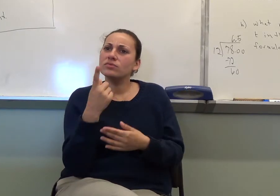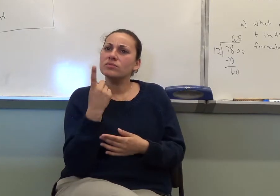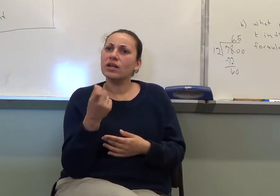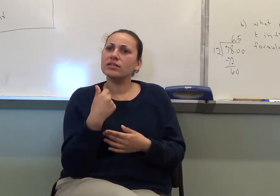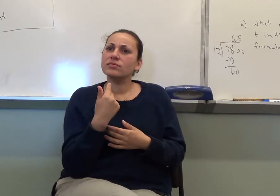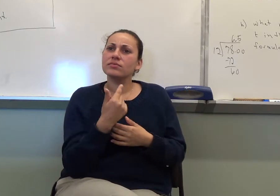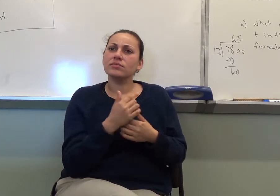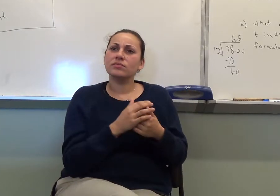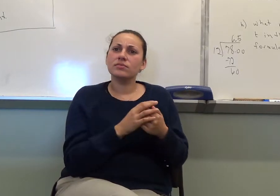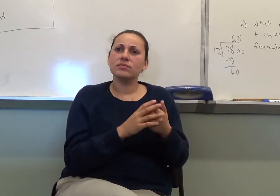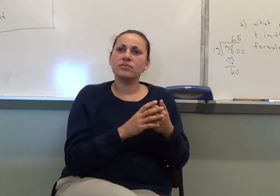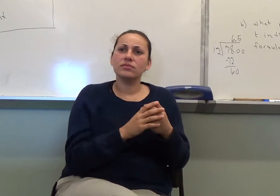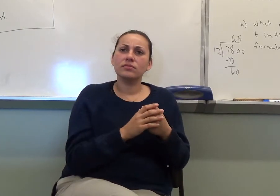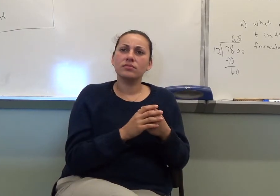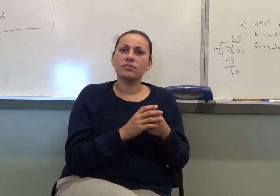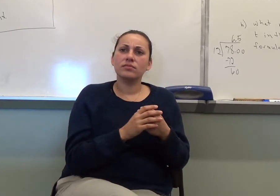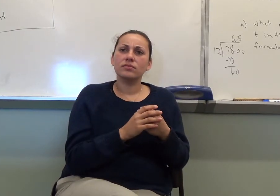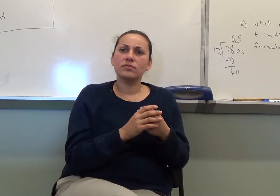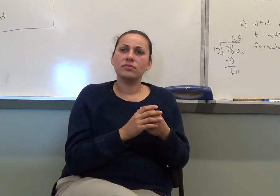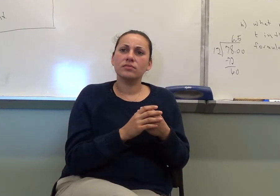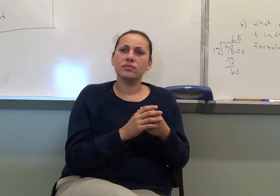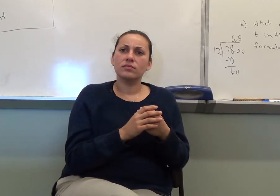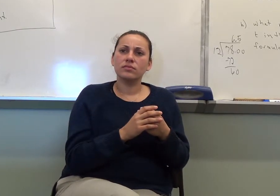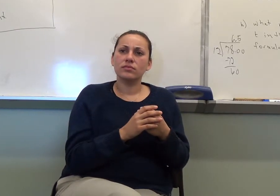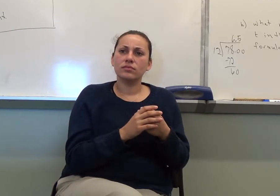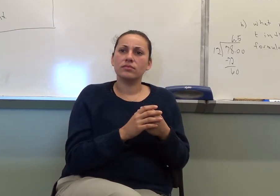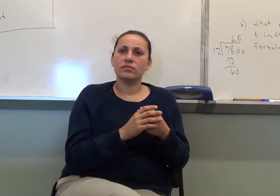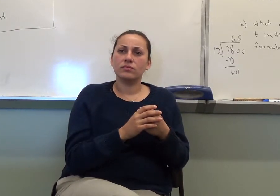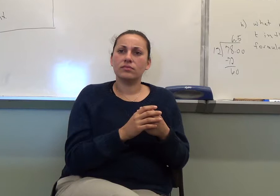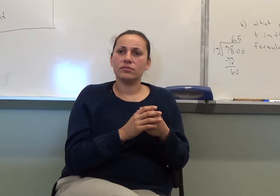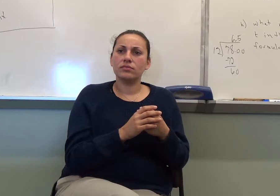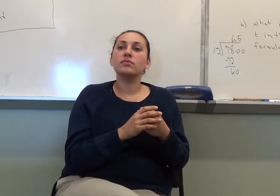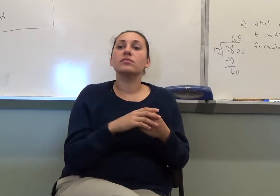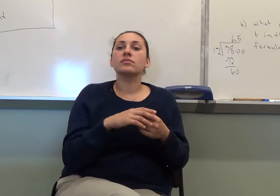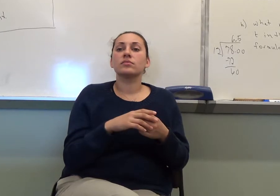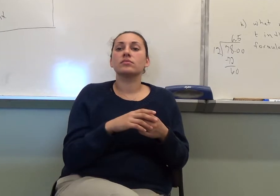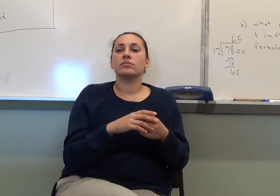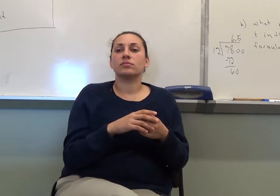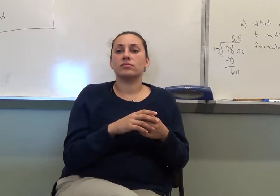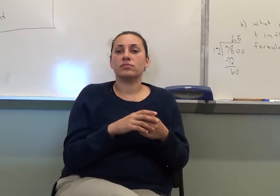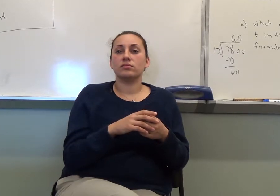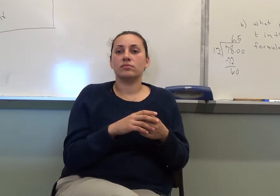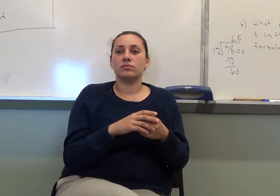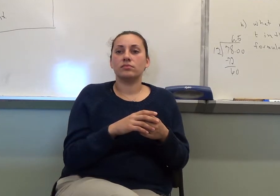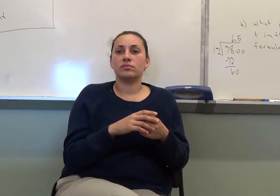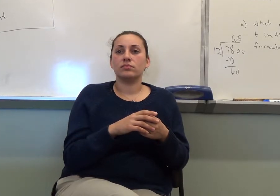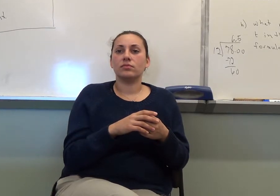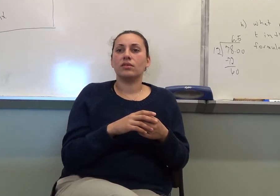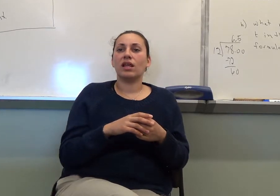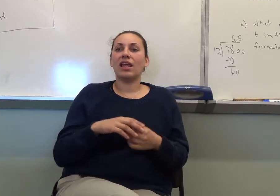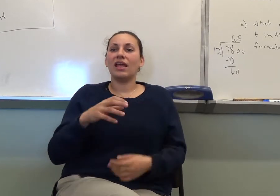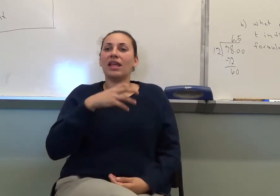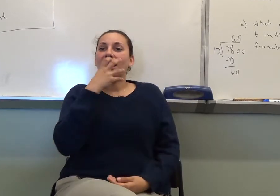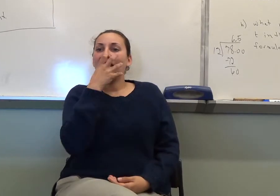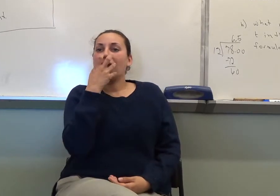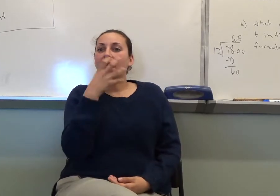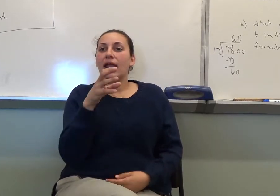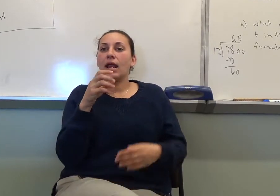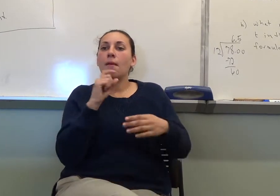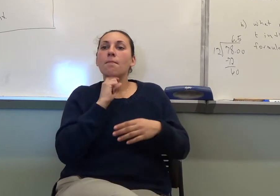to what we had there. And we want to find the total amount after 3